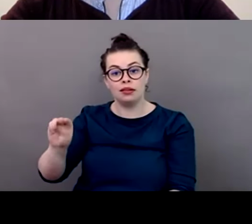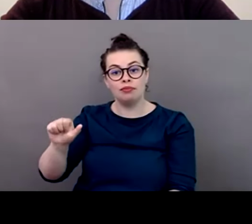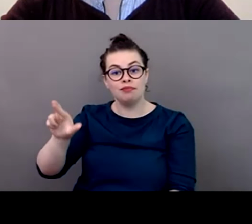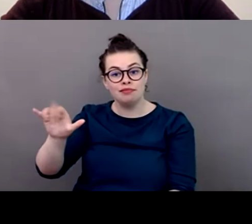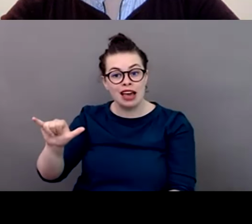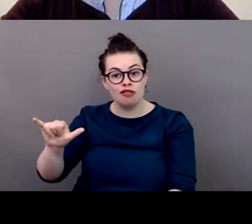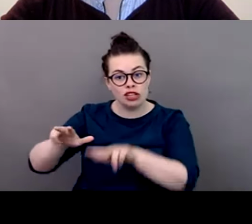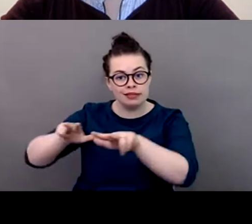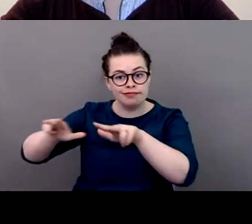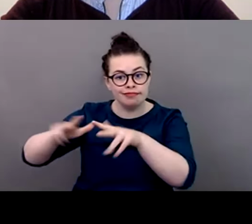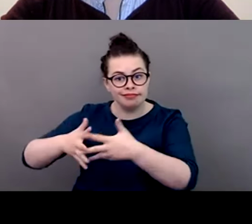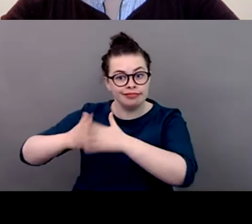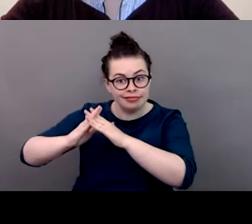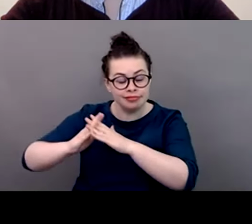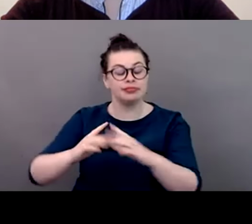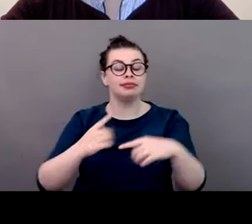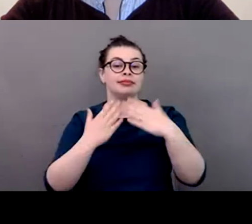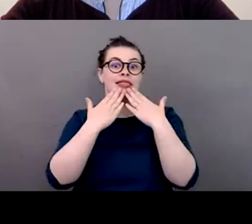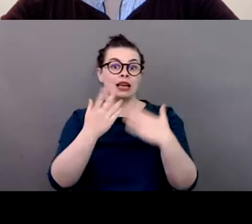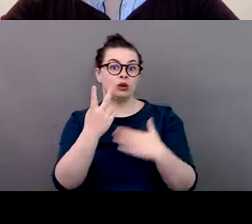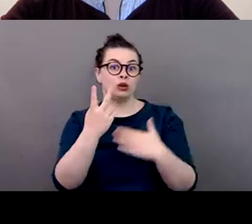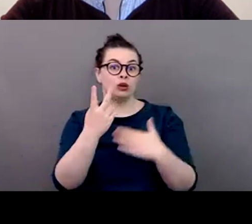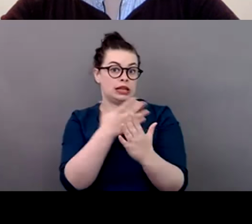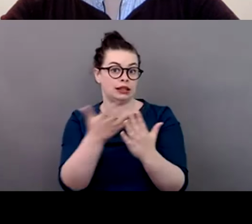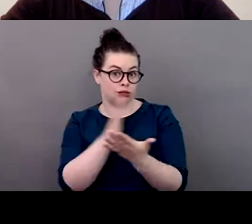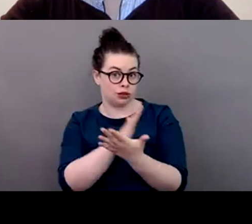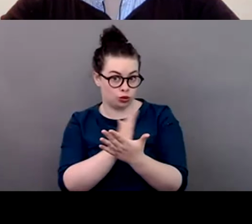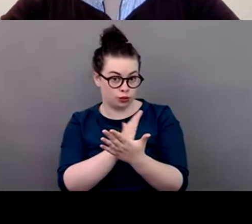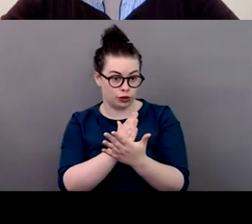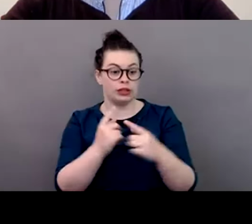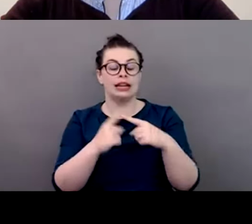thanks to our sign language interpreters. And thank you very much all